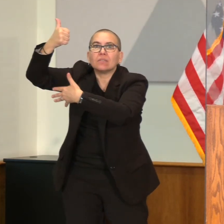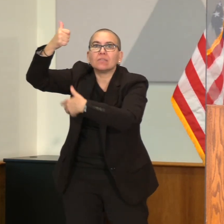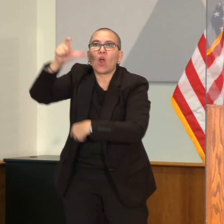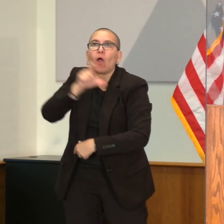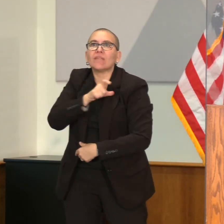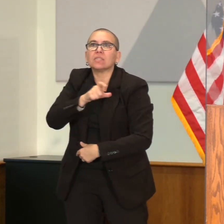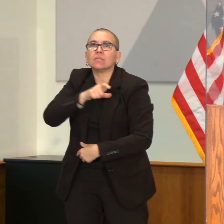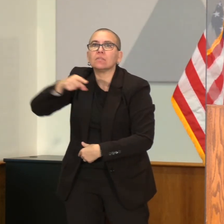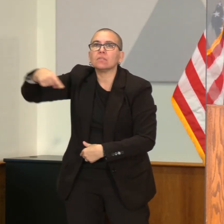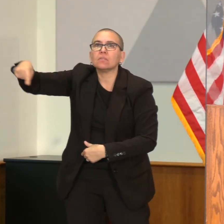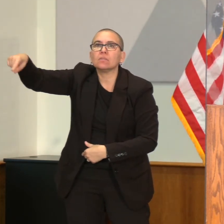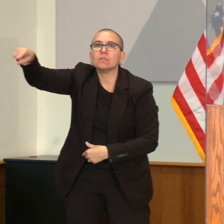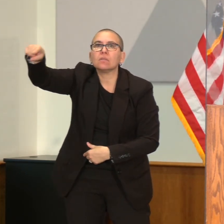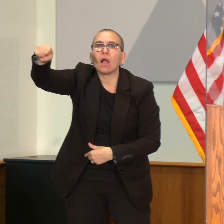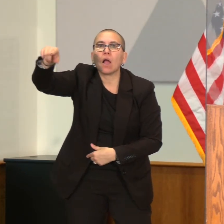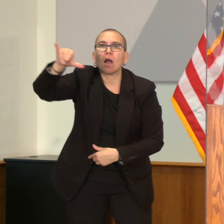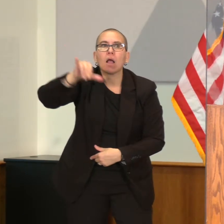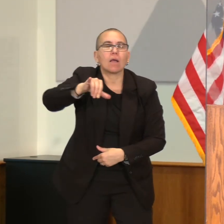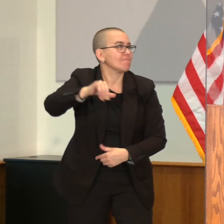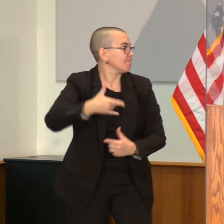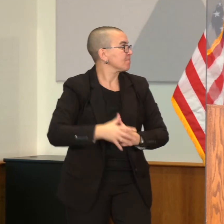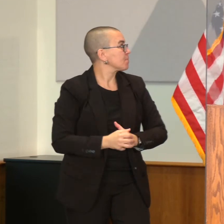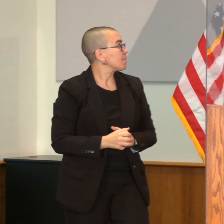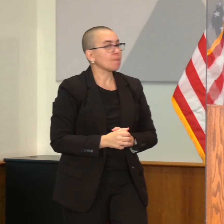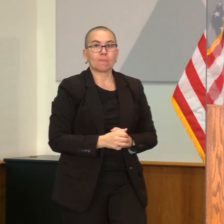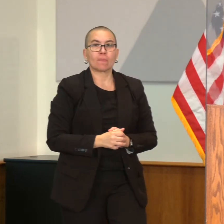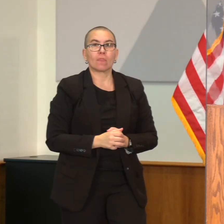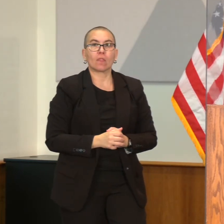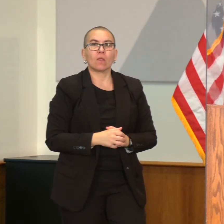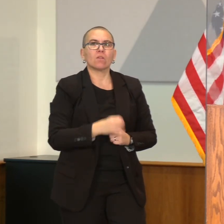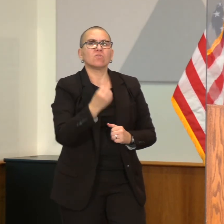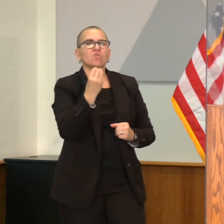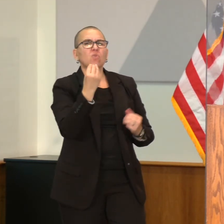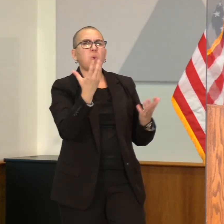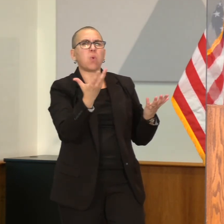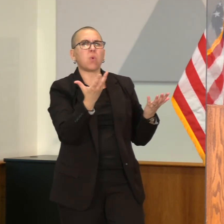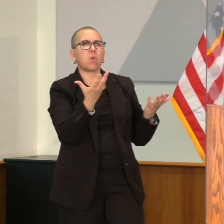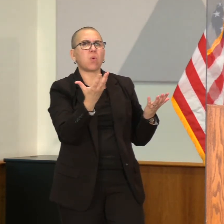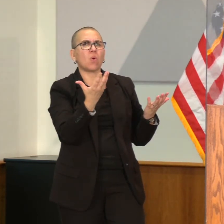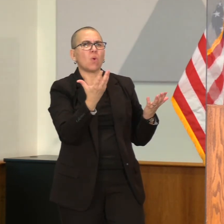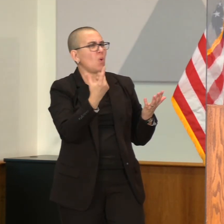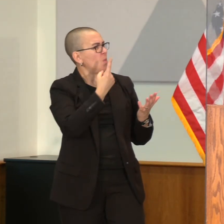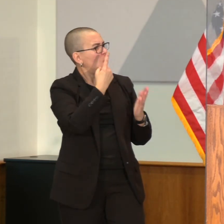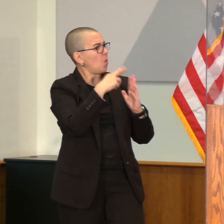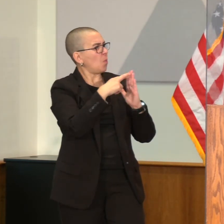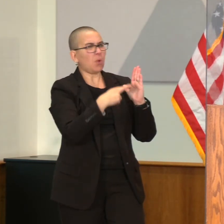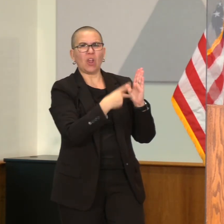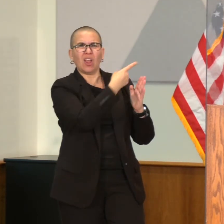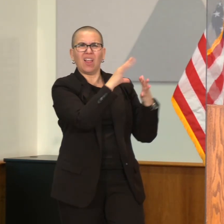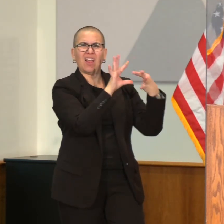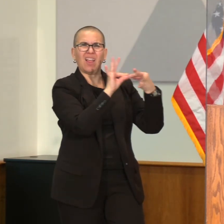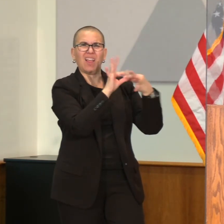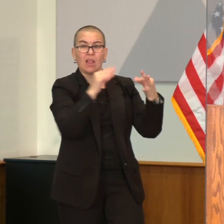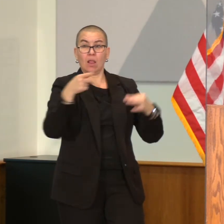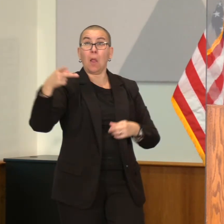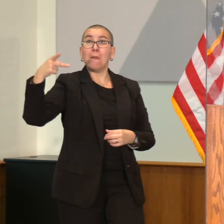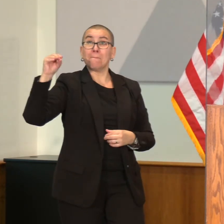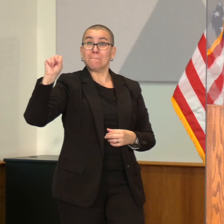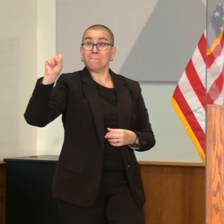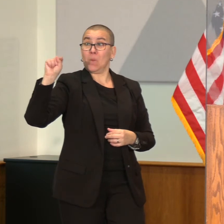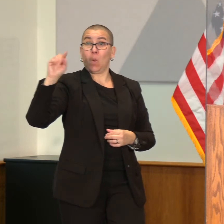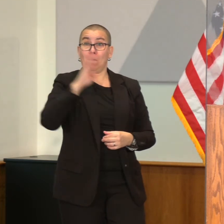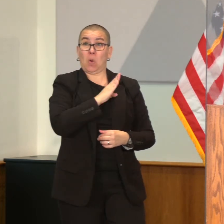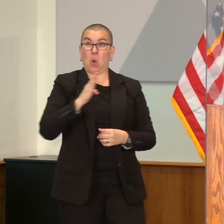other matter, I've forgotten what the other one was, forgive me. But the question is about the rulemaking. They're talking about making this a rulemaking process, which is a very